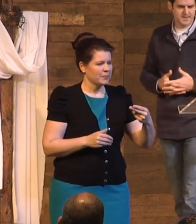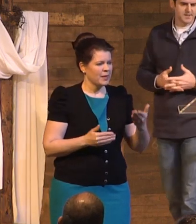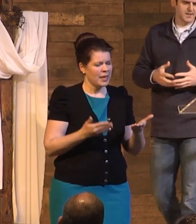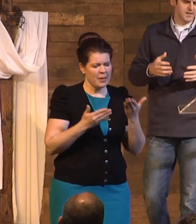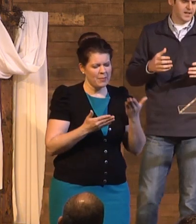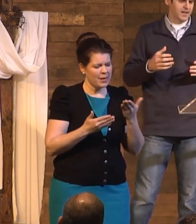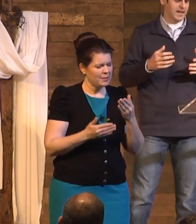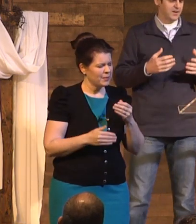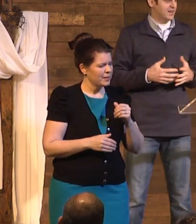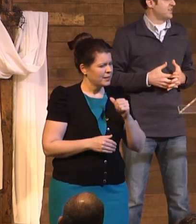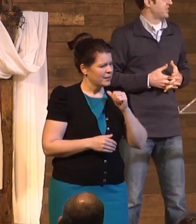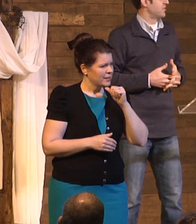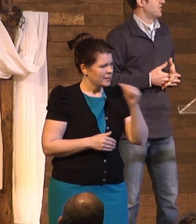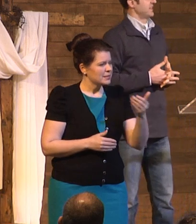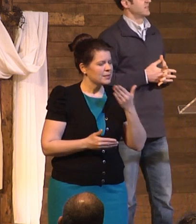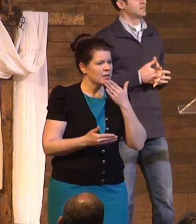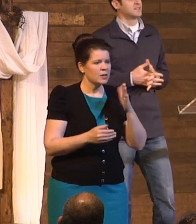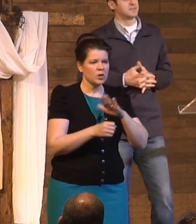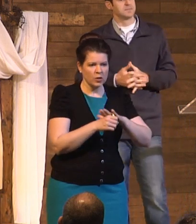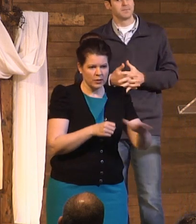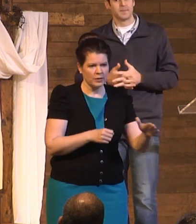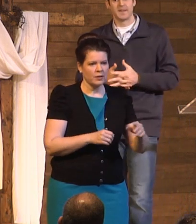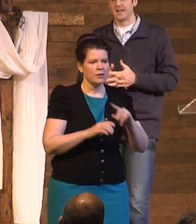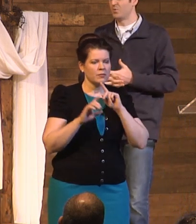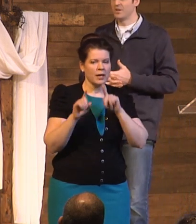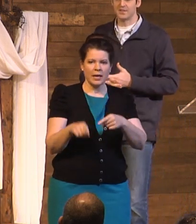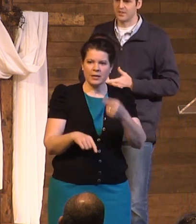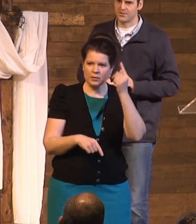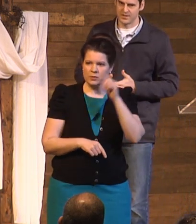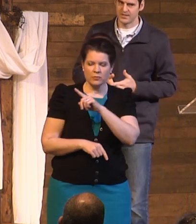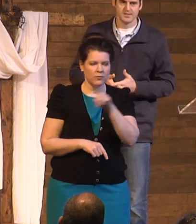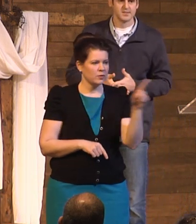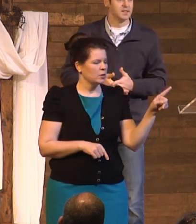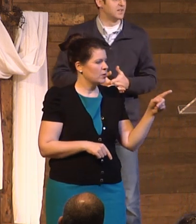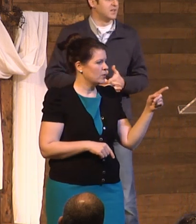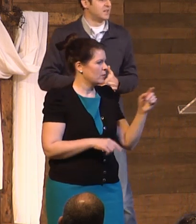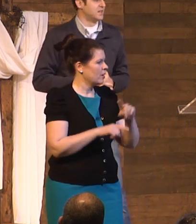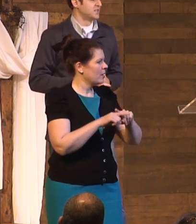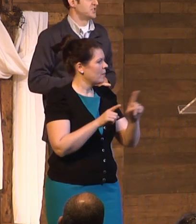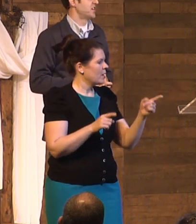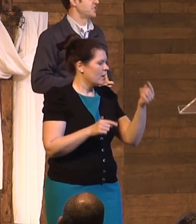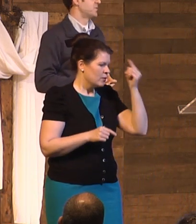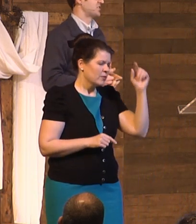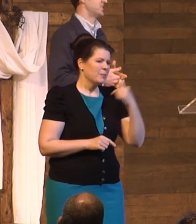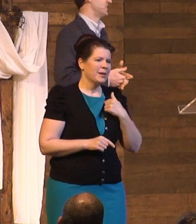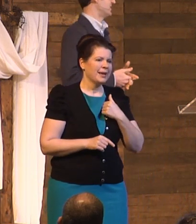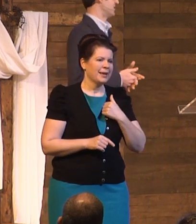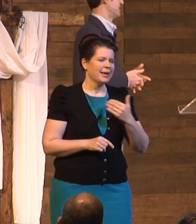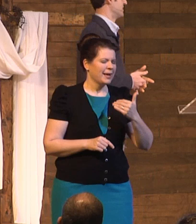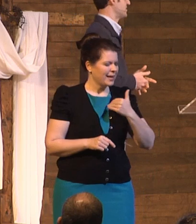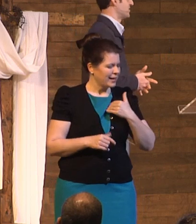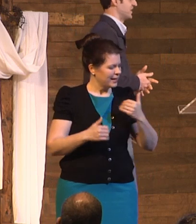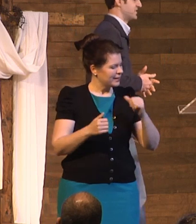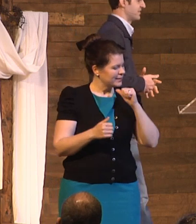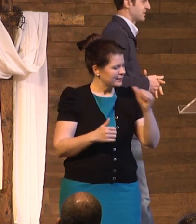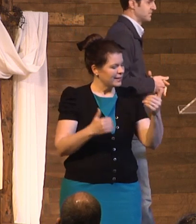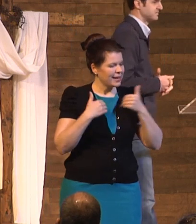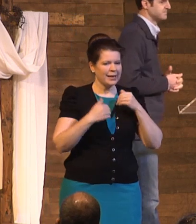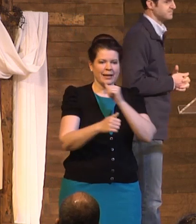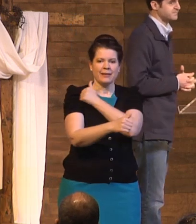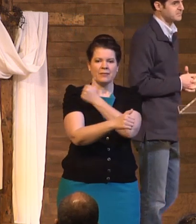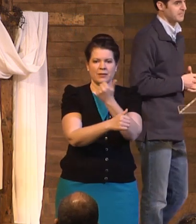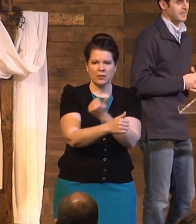me, I don't have the authority, and I don't want the authority, to judge what's good and evil here in the story of